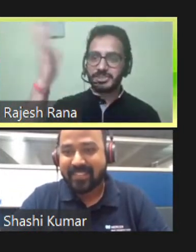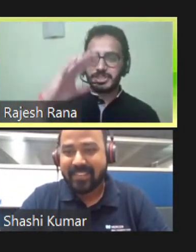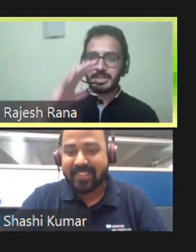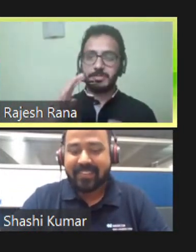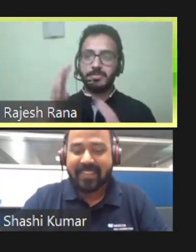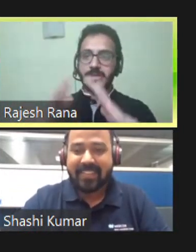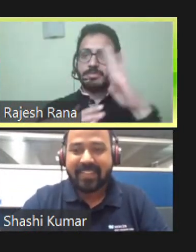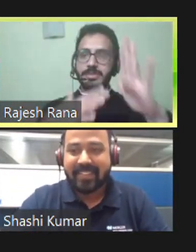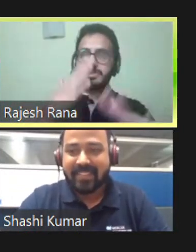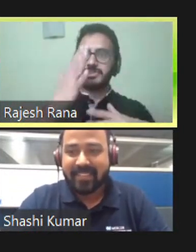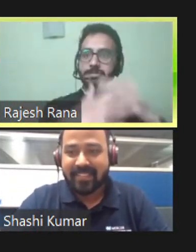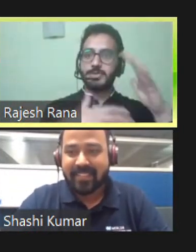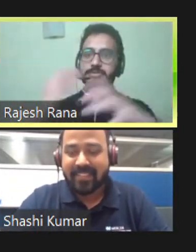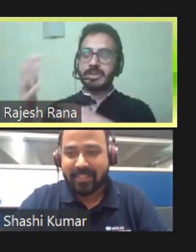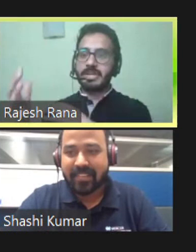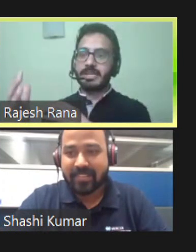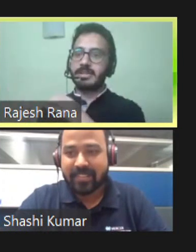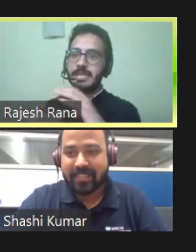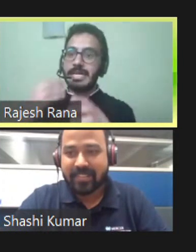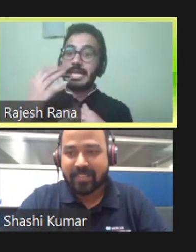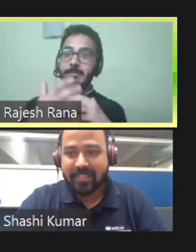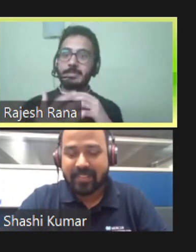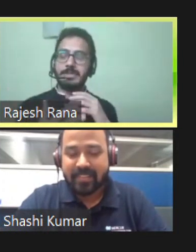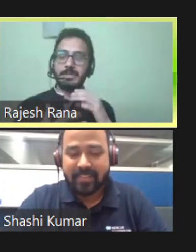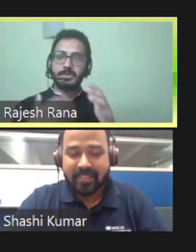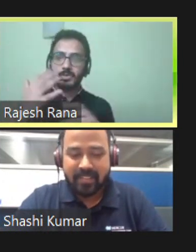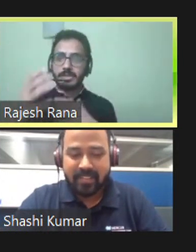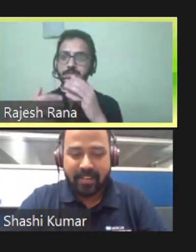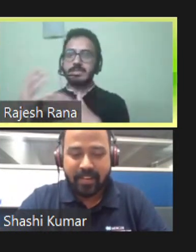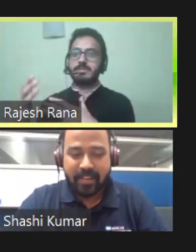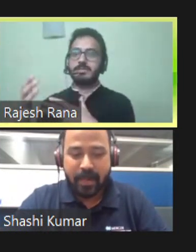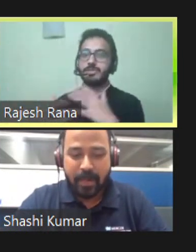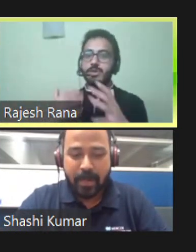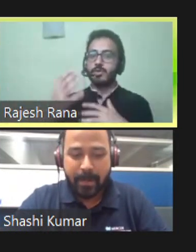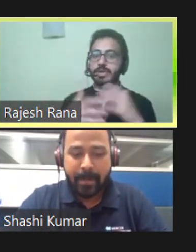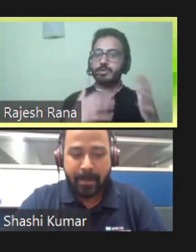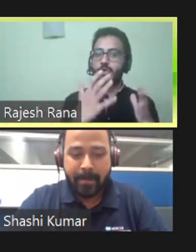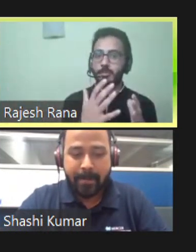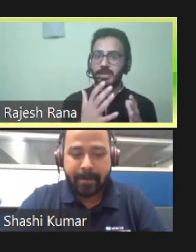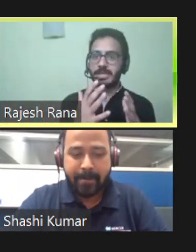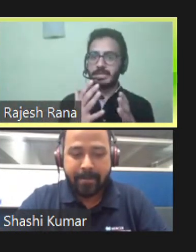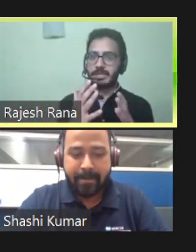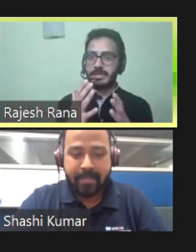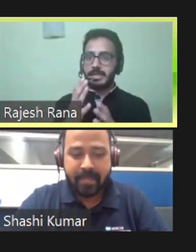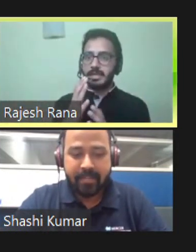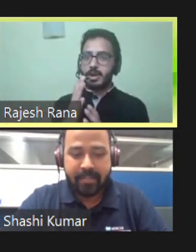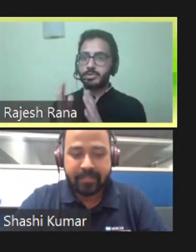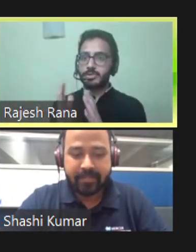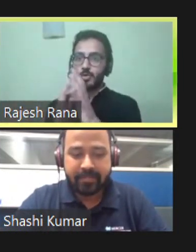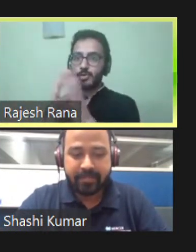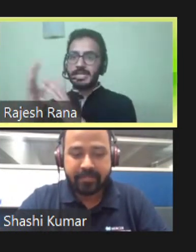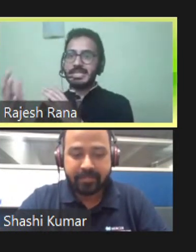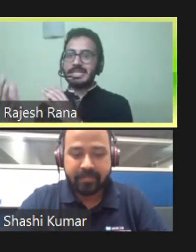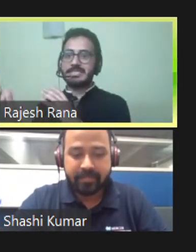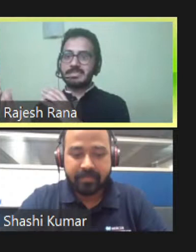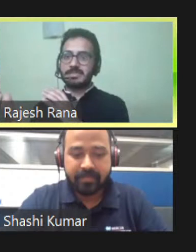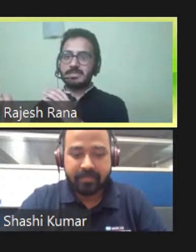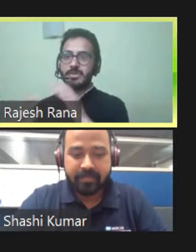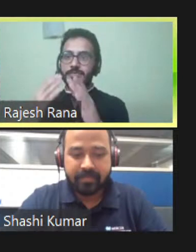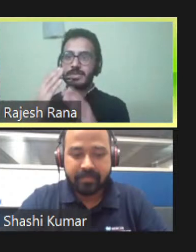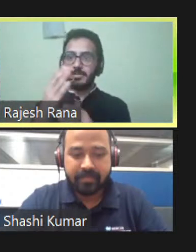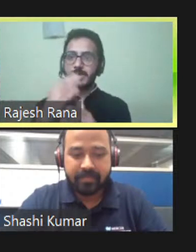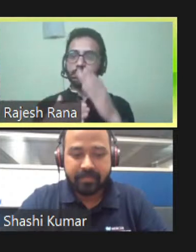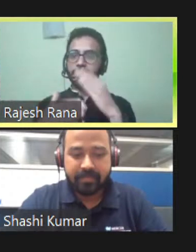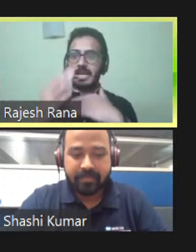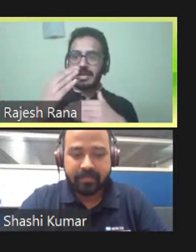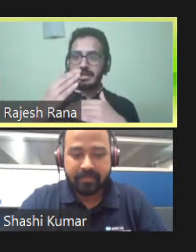It's hand shape. Whatever the shapes you create, it help to understand what you are going to communicate. Now the orientation